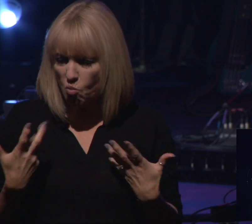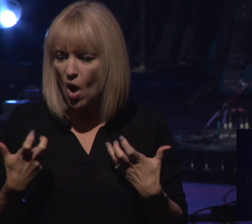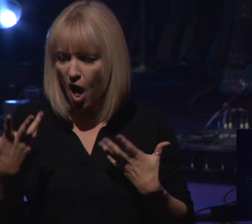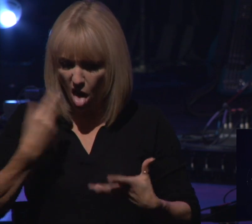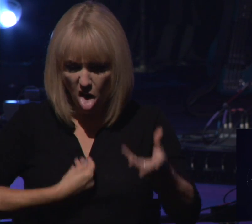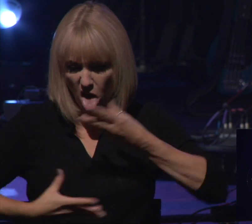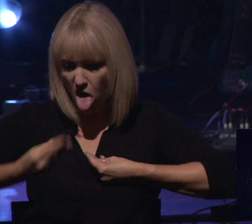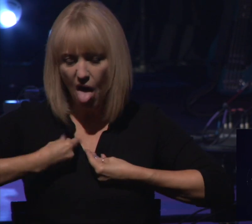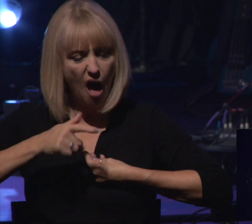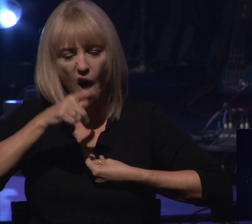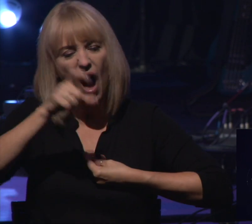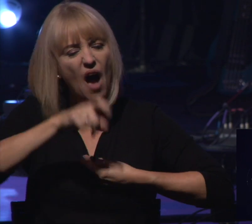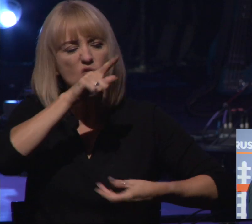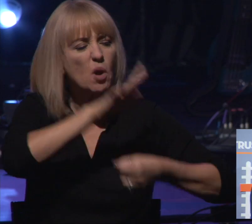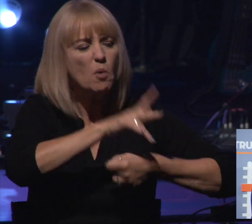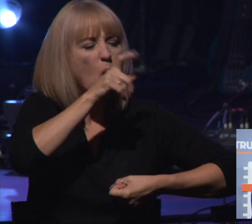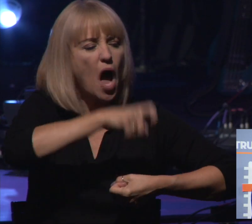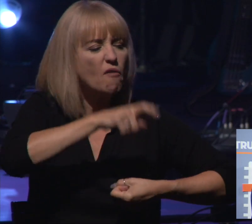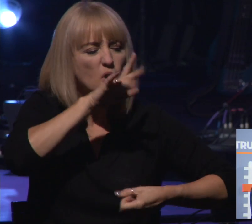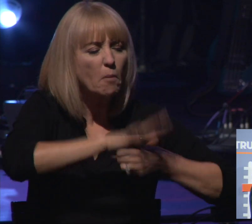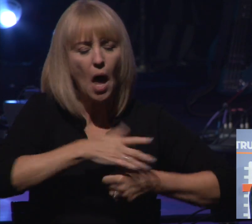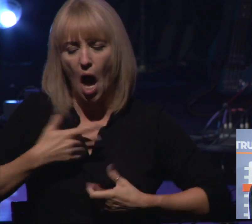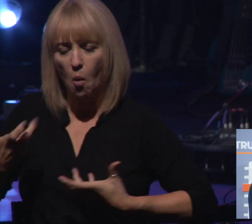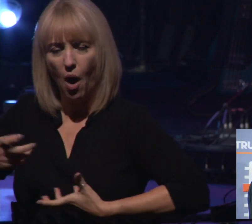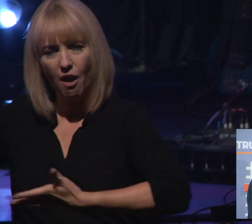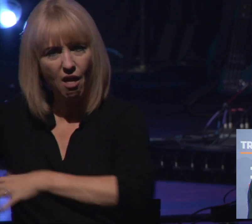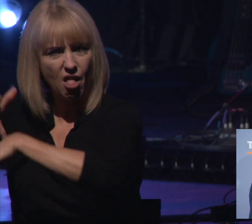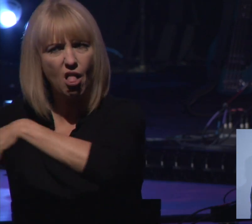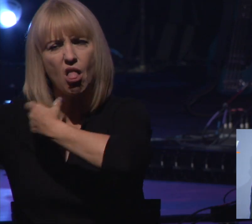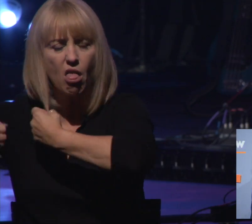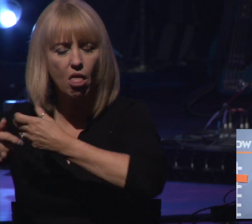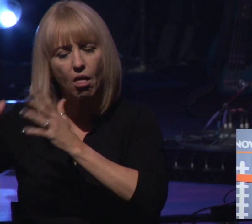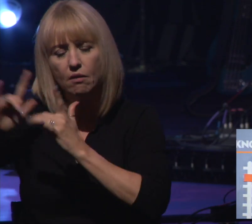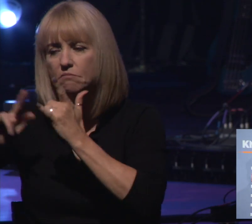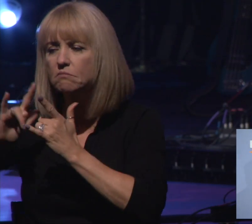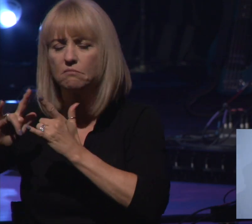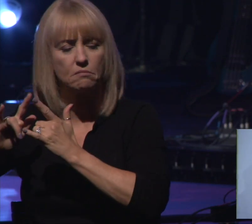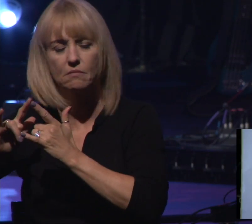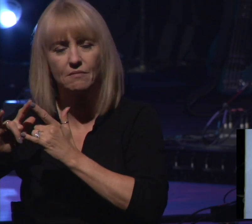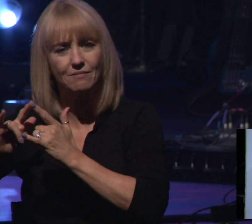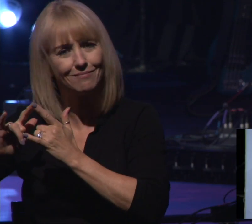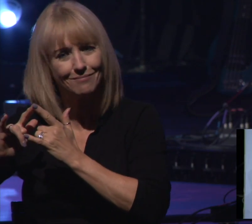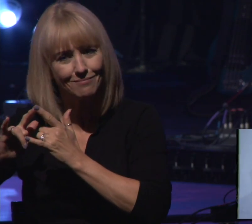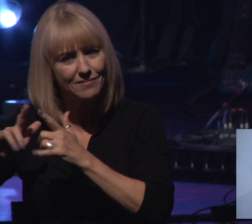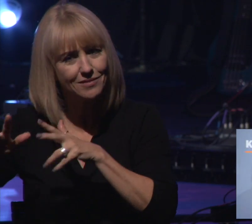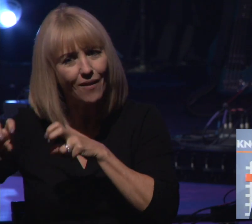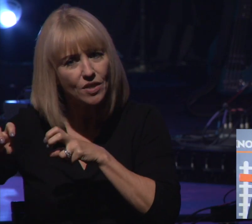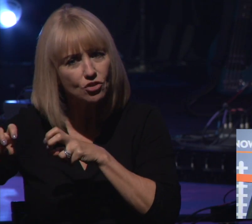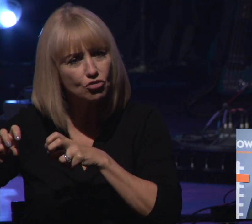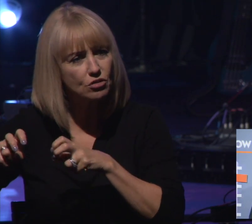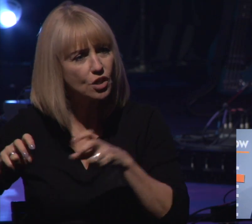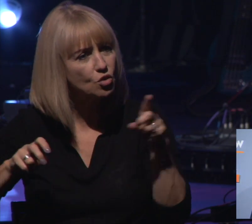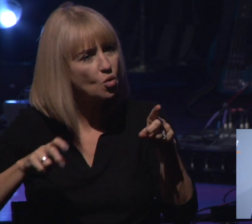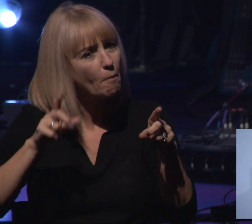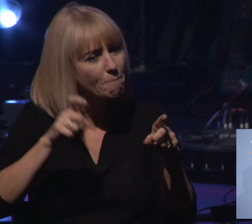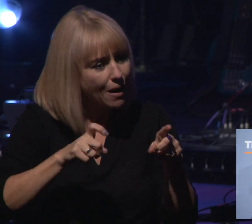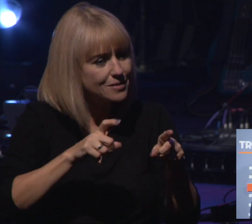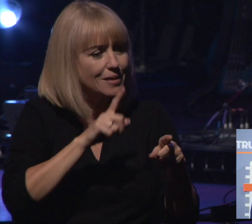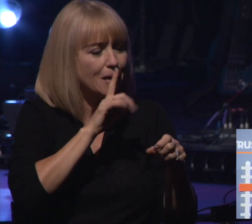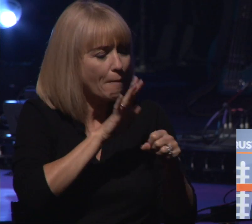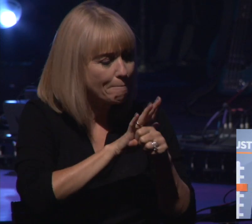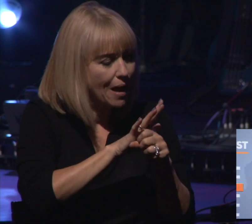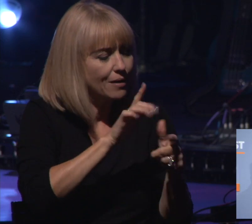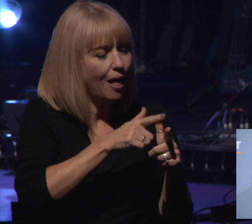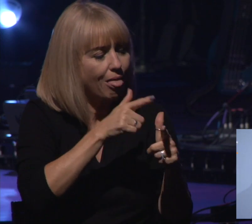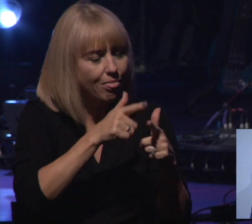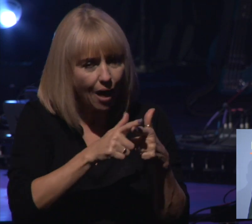without a commitment to it. And that's not how it works. The way God built it, We work up on a place, and then we make the commitment, and then we move to